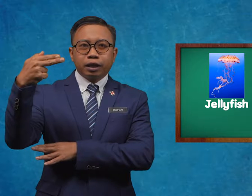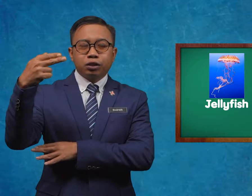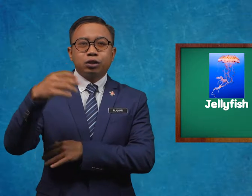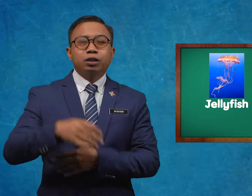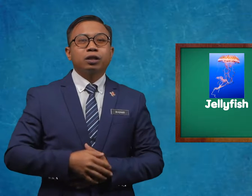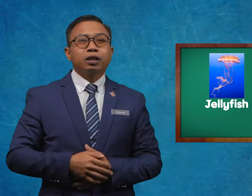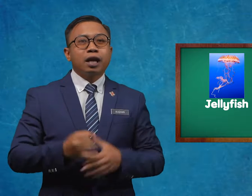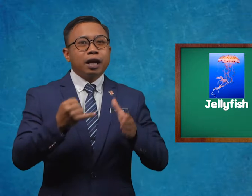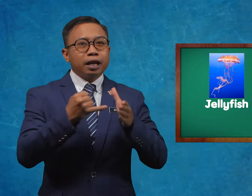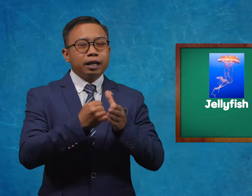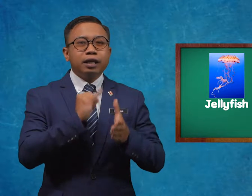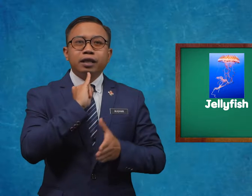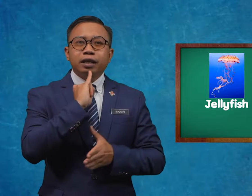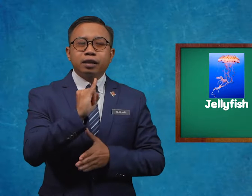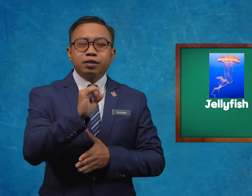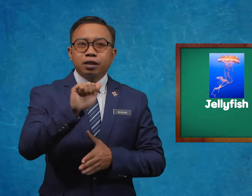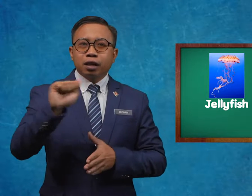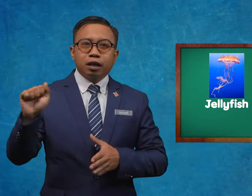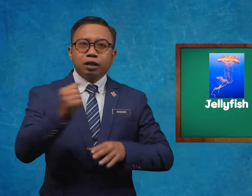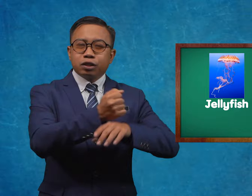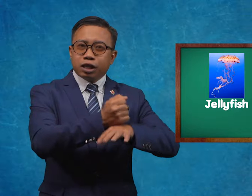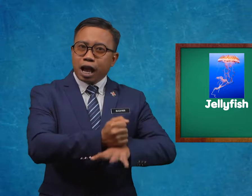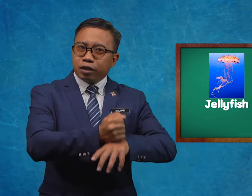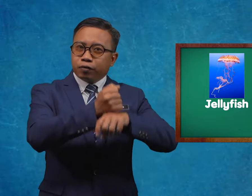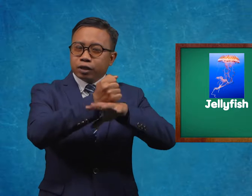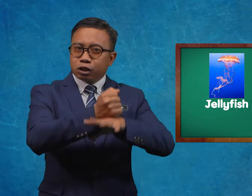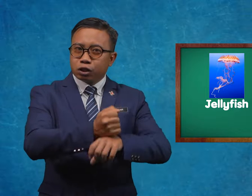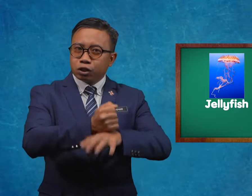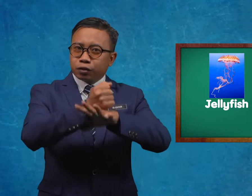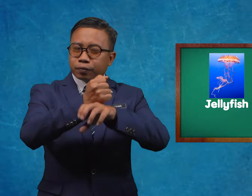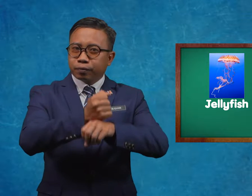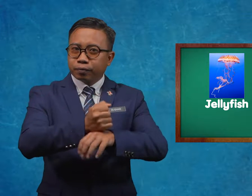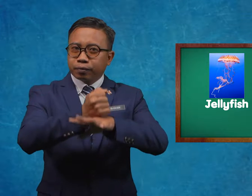H. It is a jellyfish.